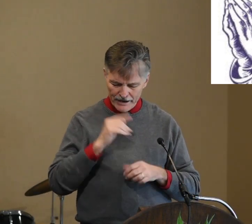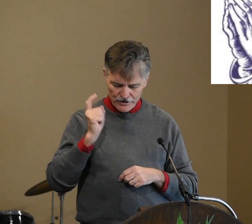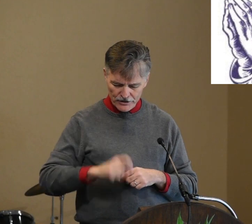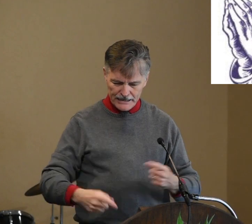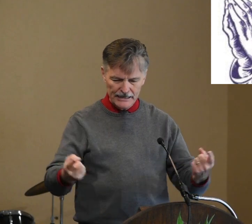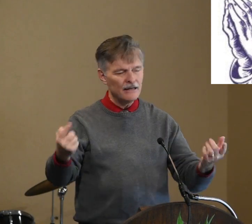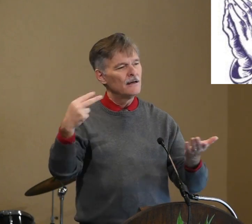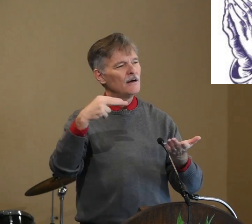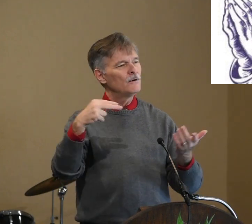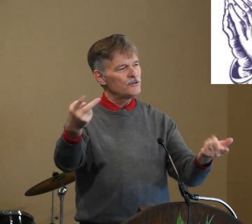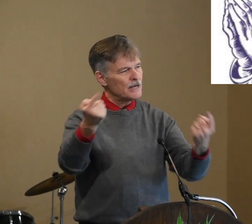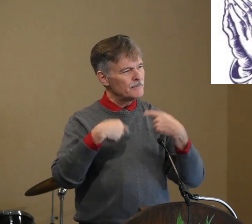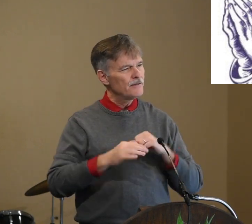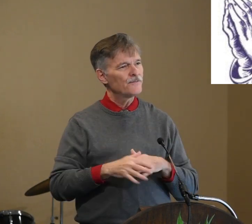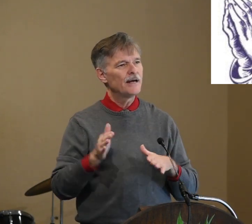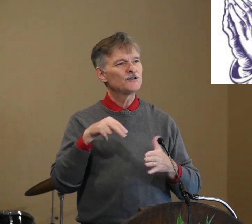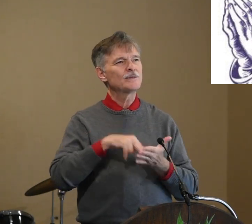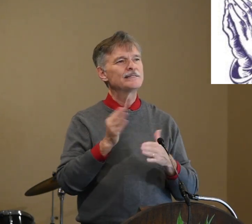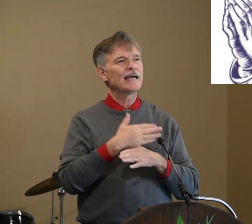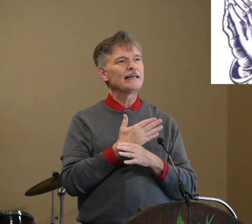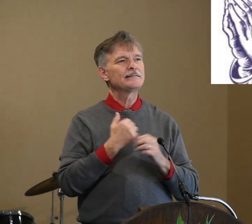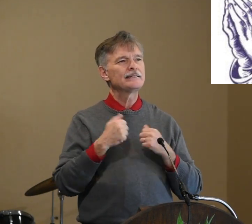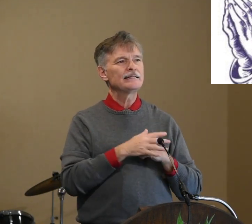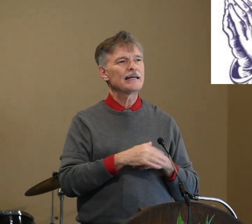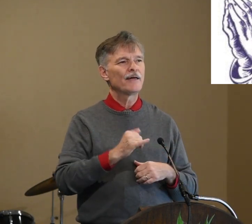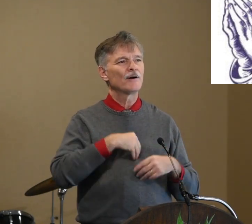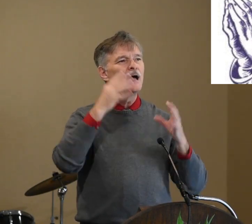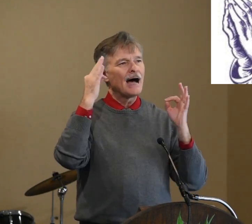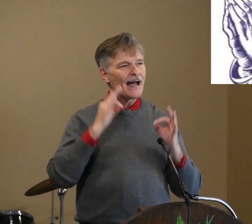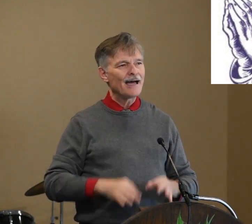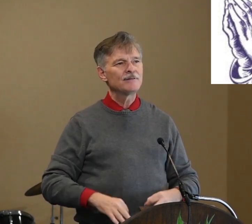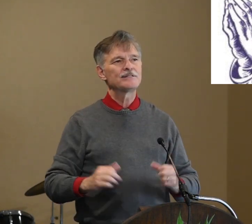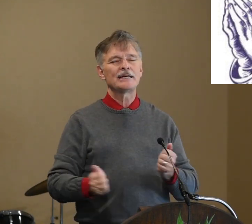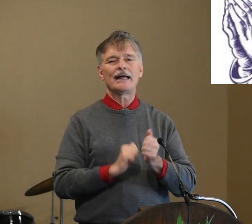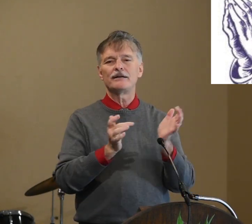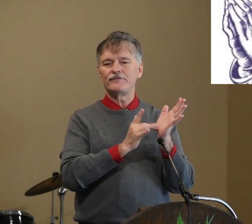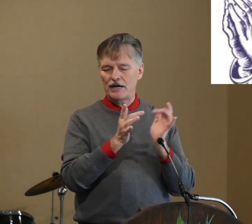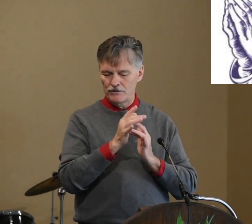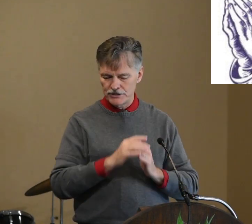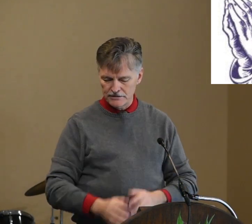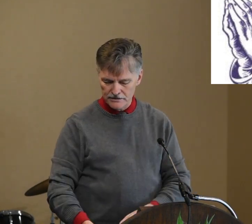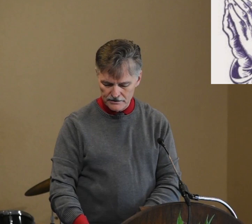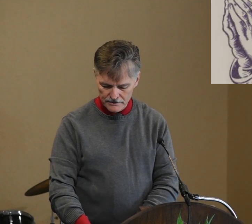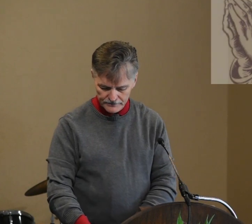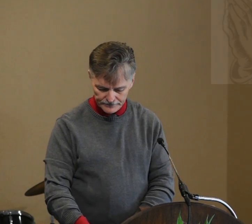whatever your need, would you come to the front as we stand and sing together, "I Have Decided to Follow Jesus."